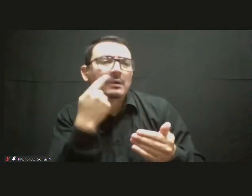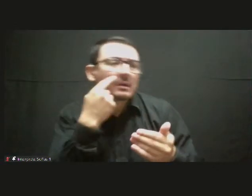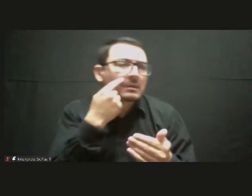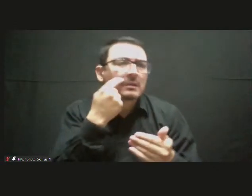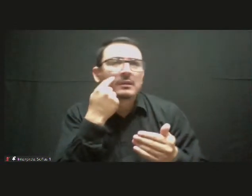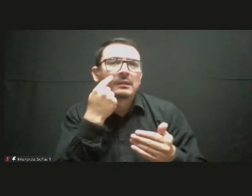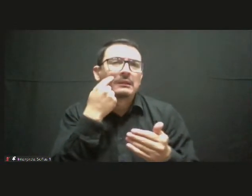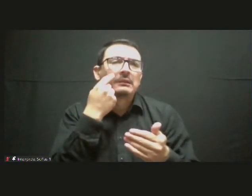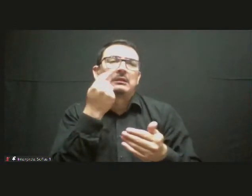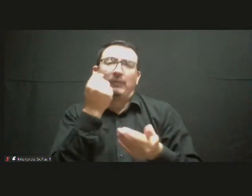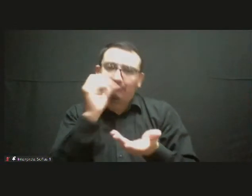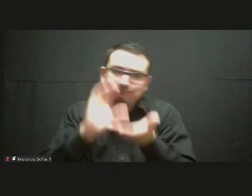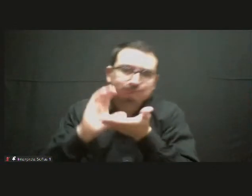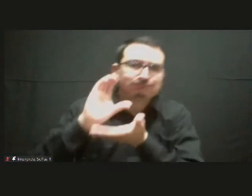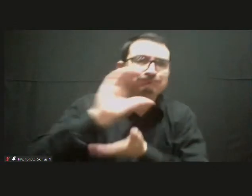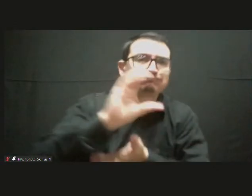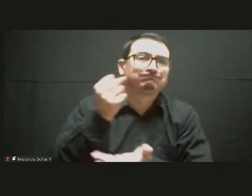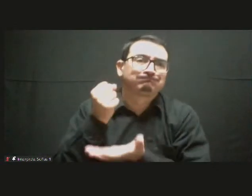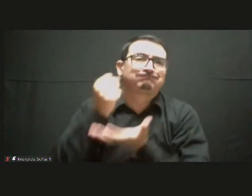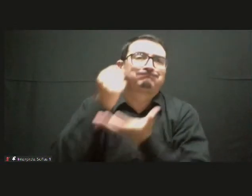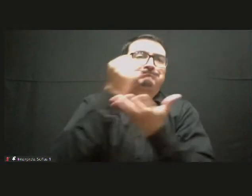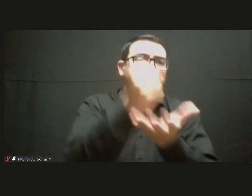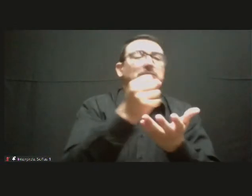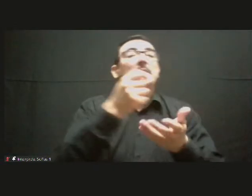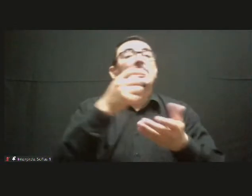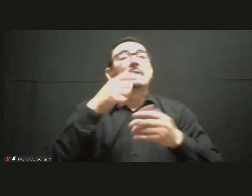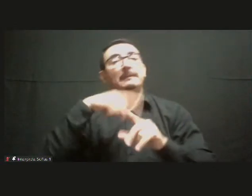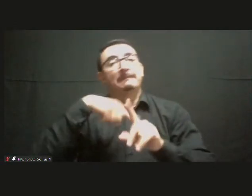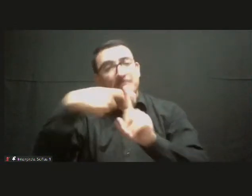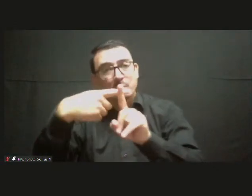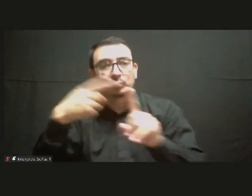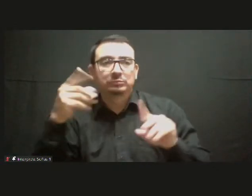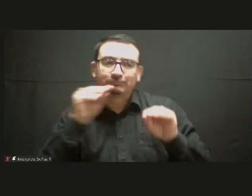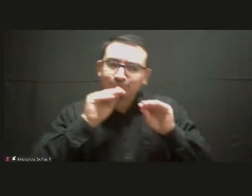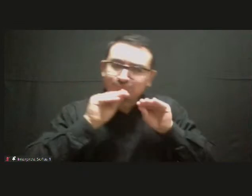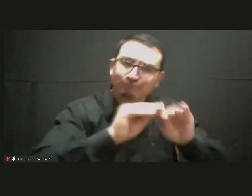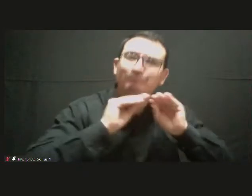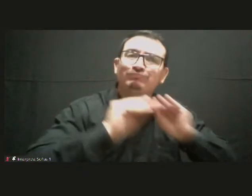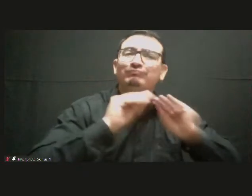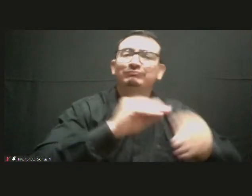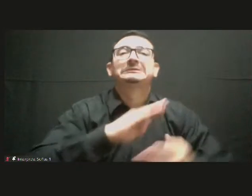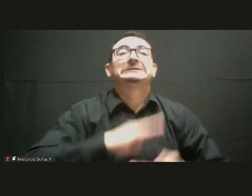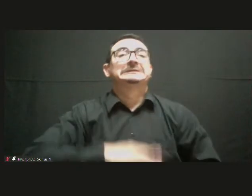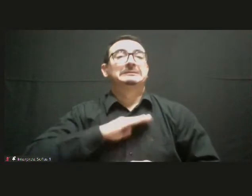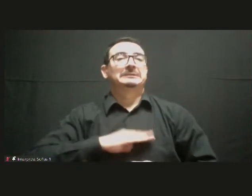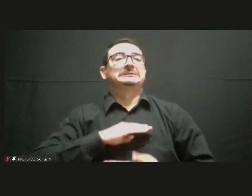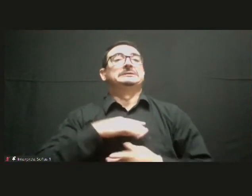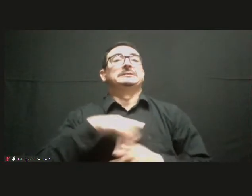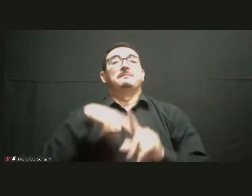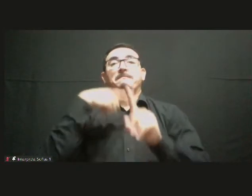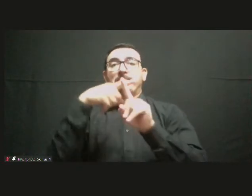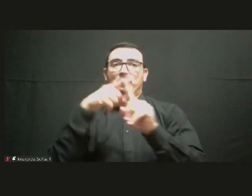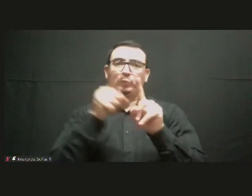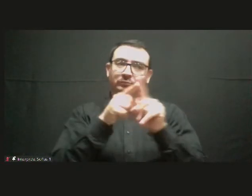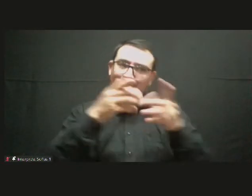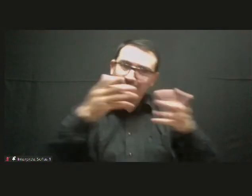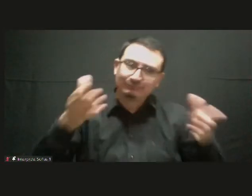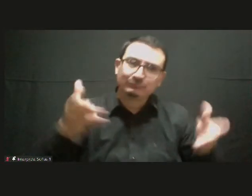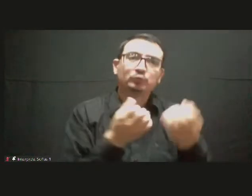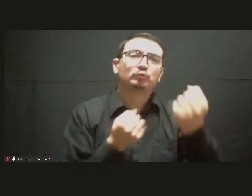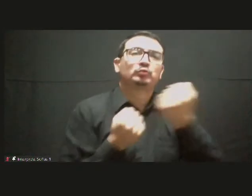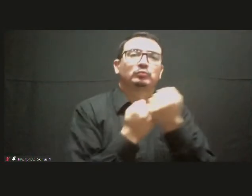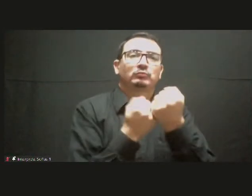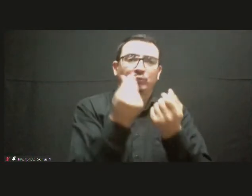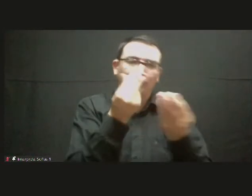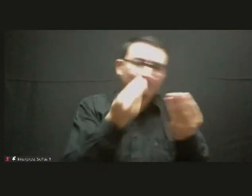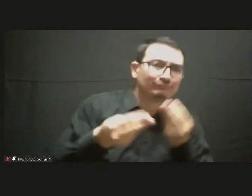Caribbean economies rebuild their affected sectors. The focus will be on improving competitiveness and